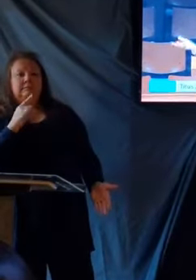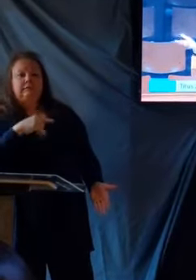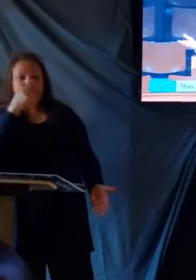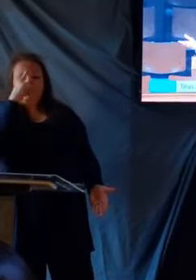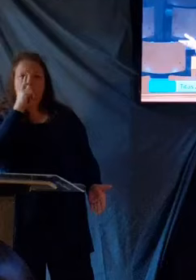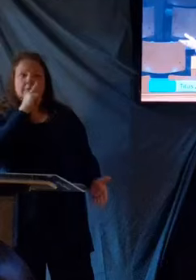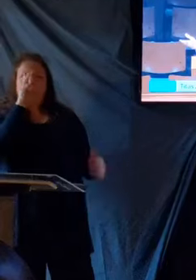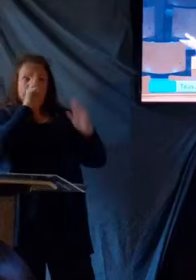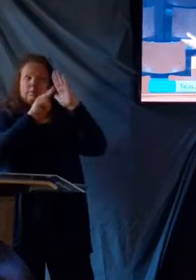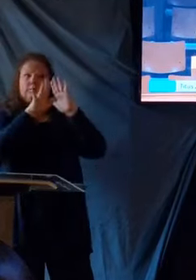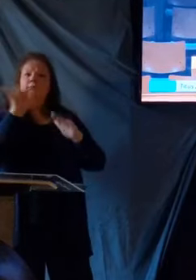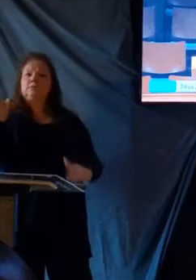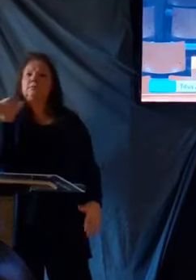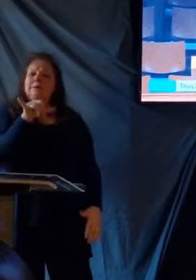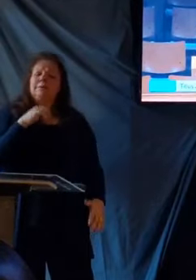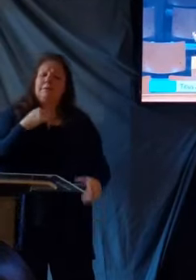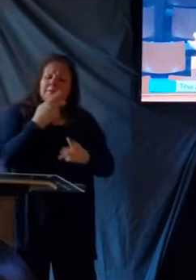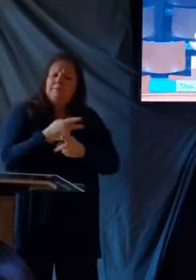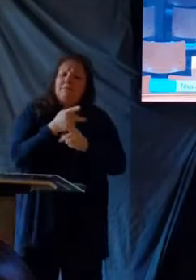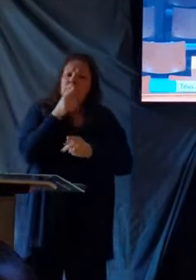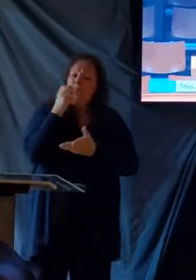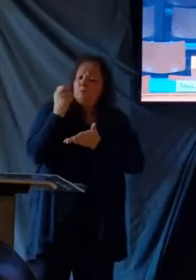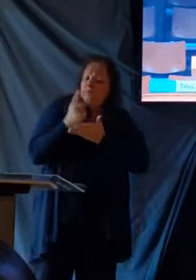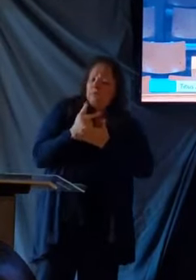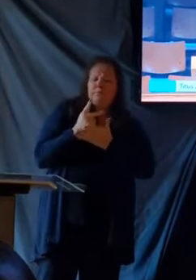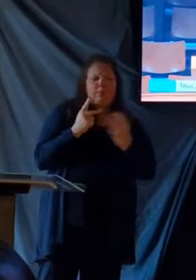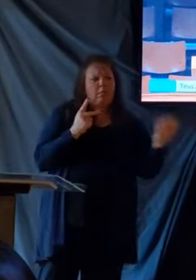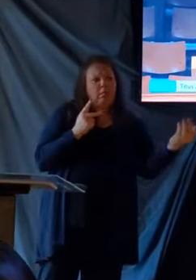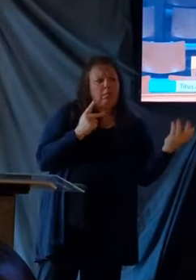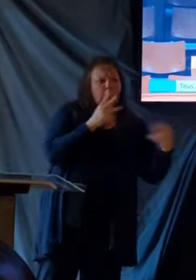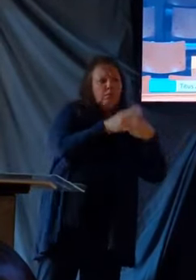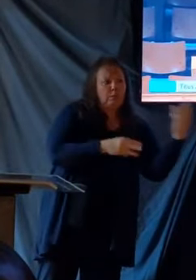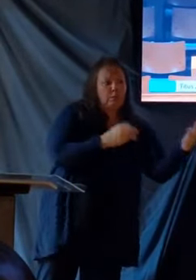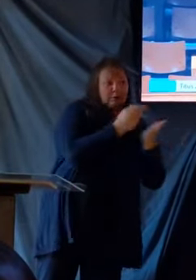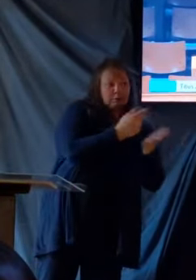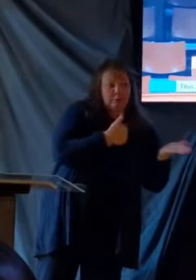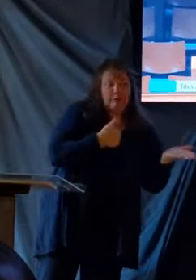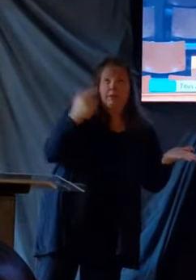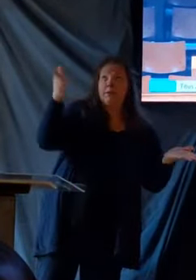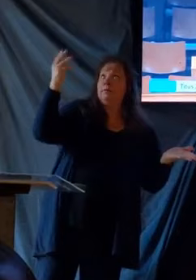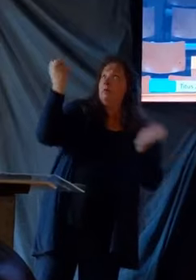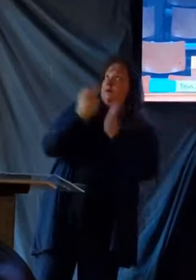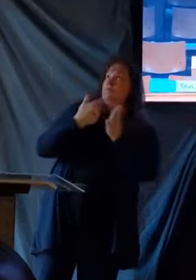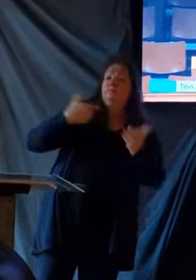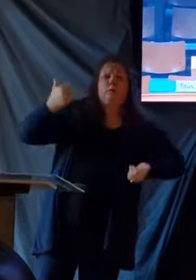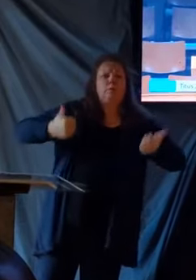false prophets. So we want to be careful whose approval we are looking for. So,